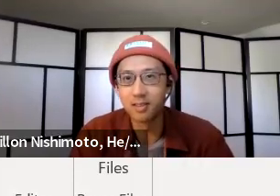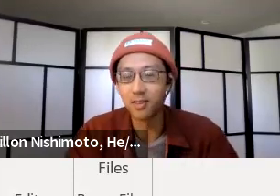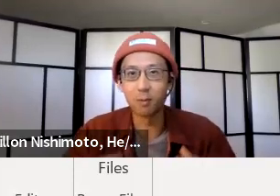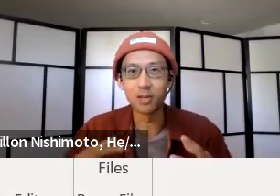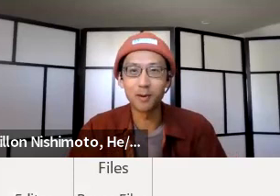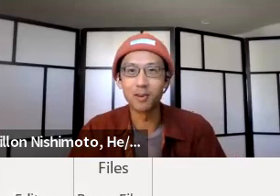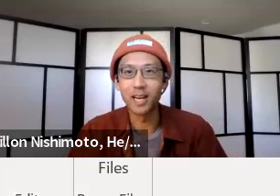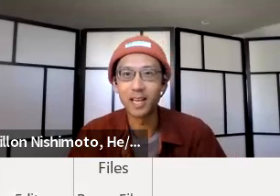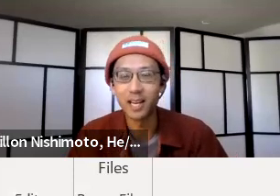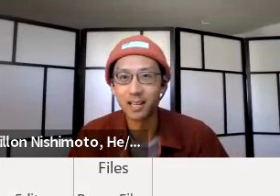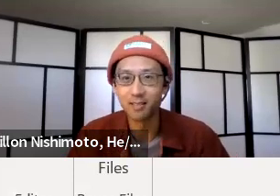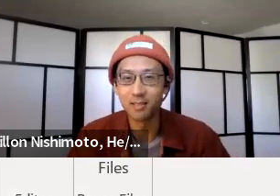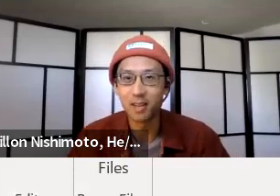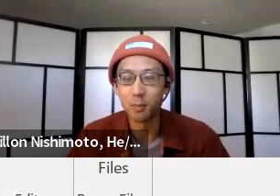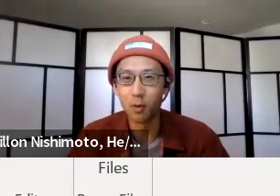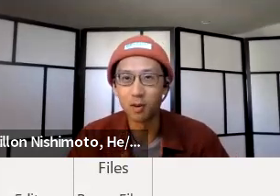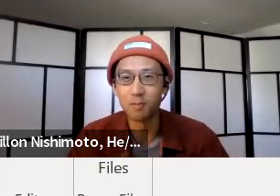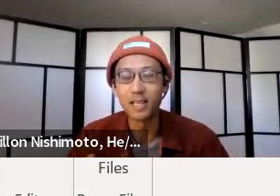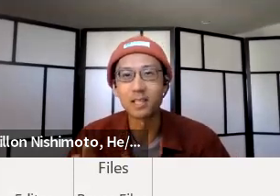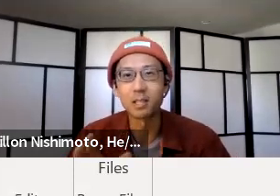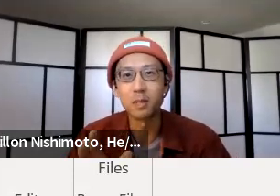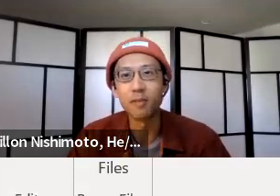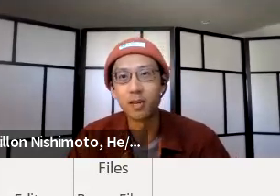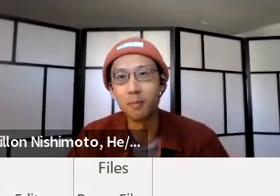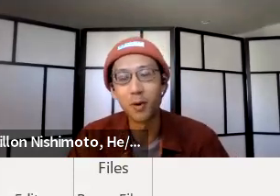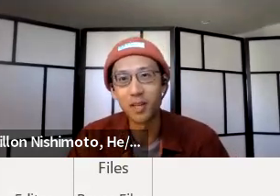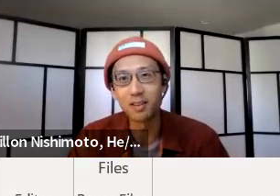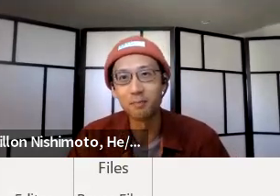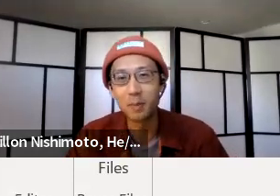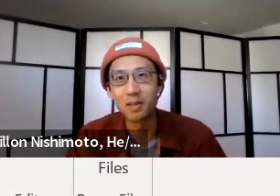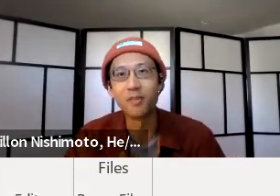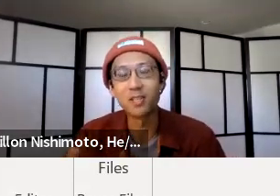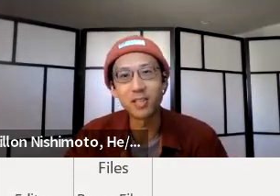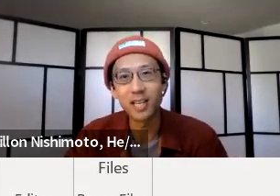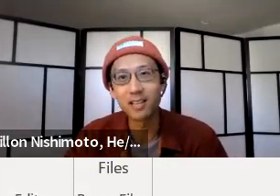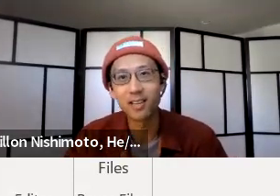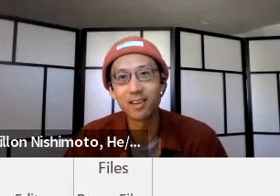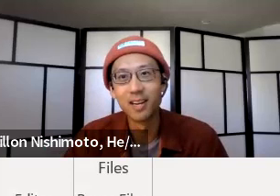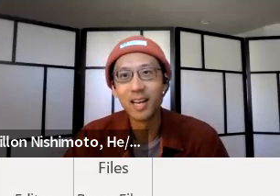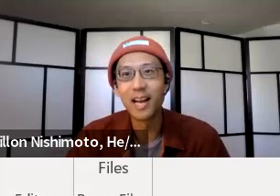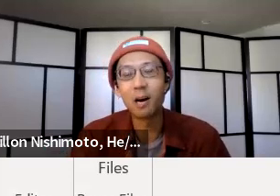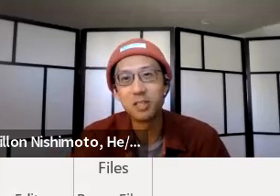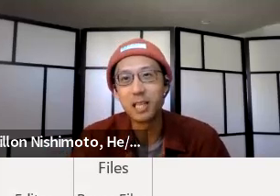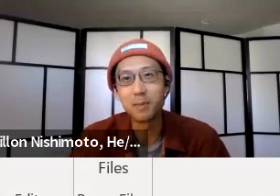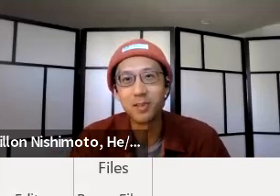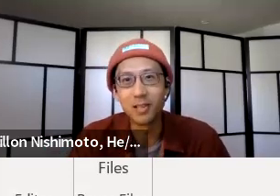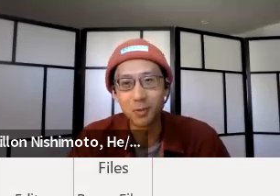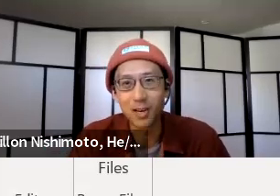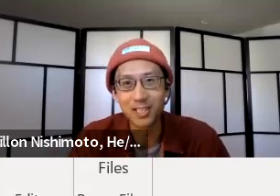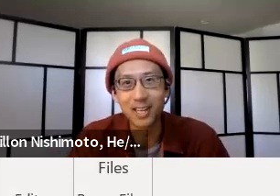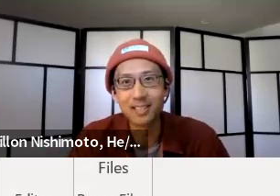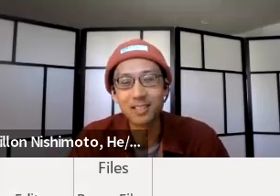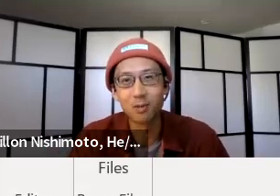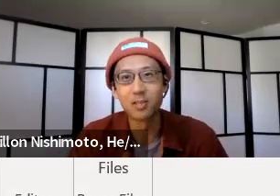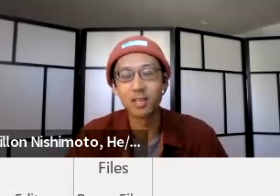just like we're talking about 988 and a more, I guess, a specific component of maybe eventually getting there. How deep into this